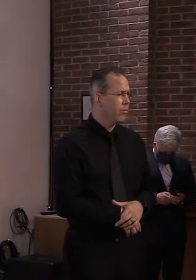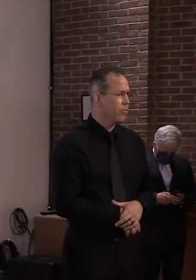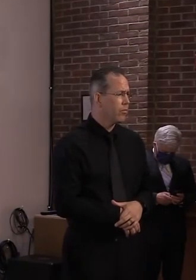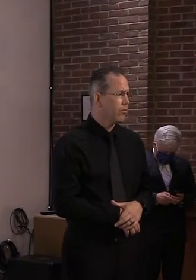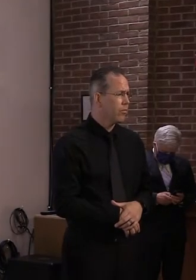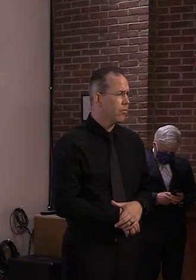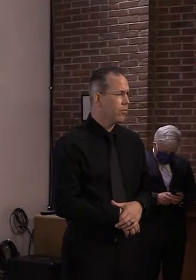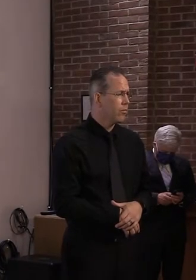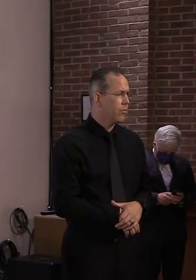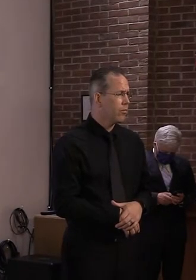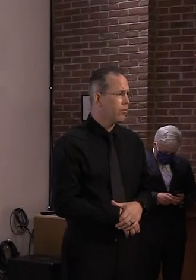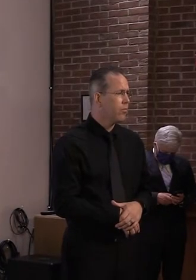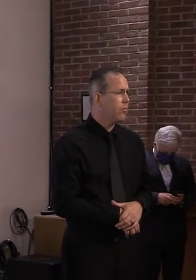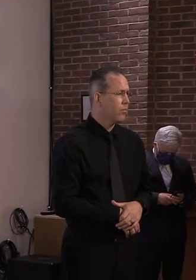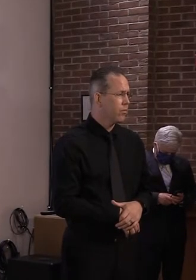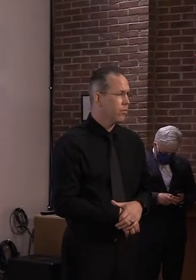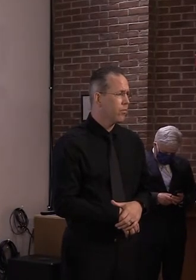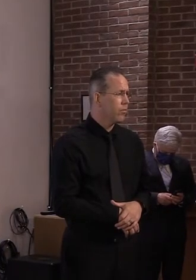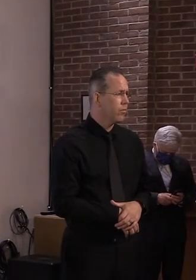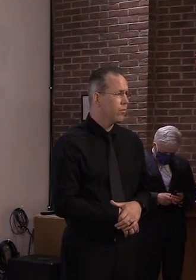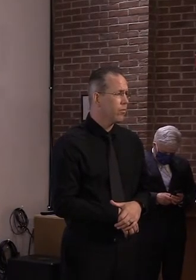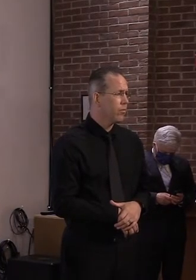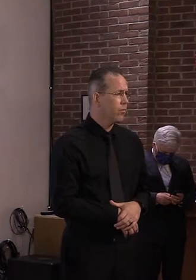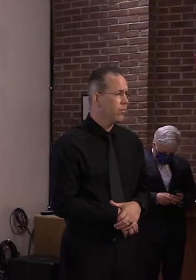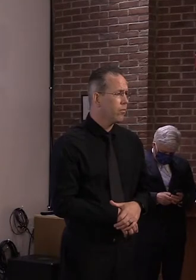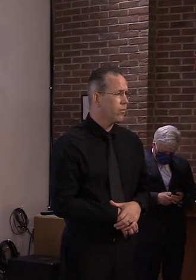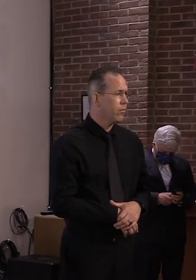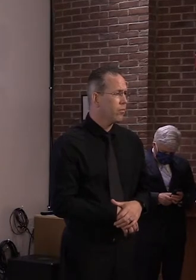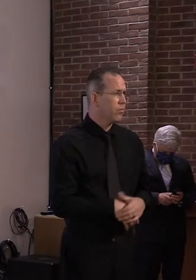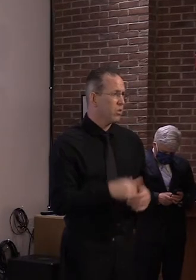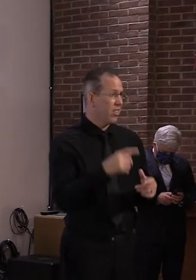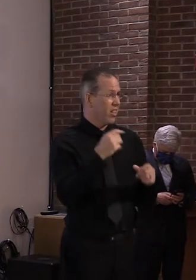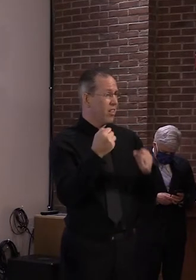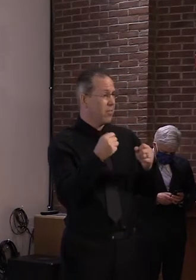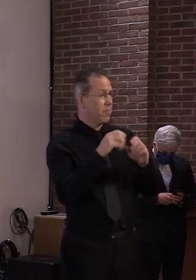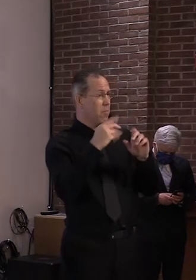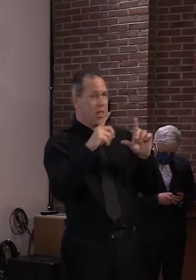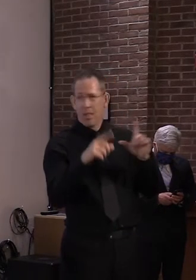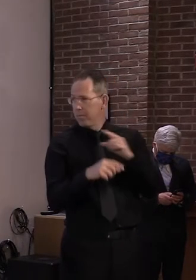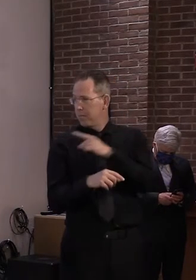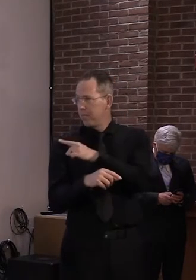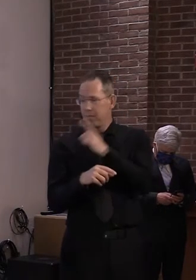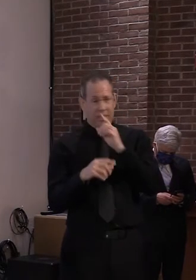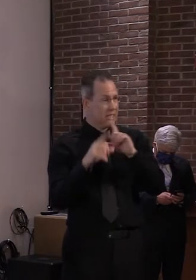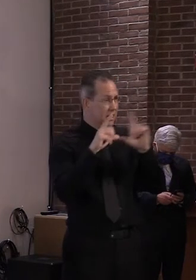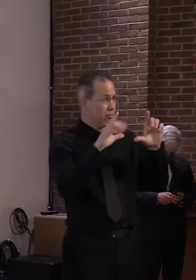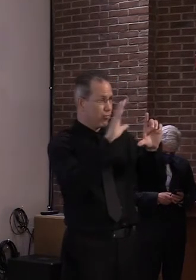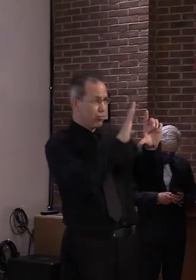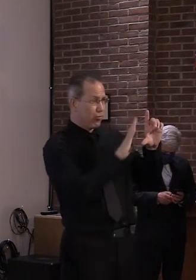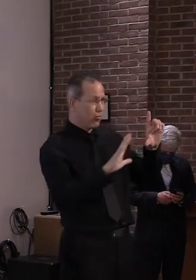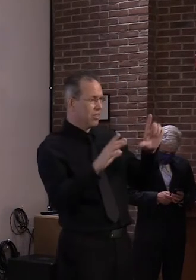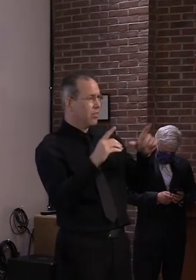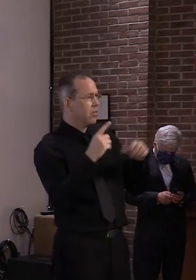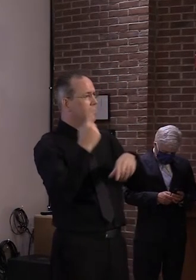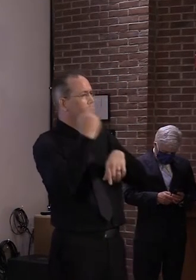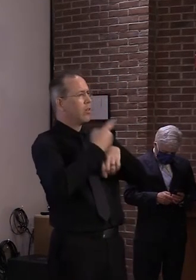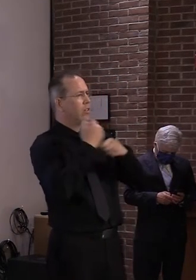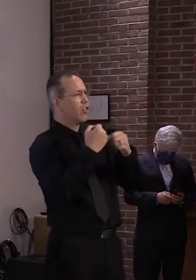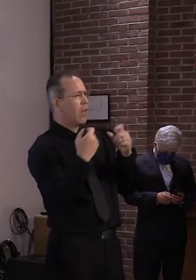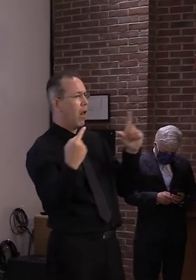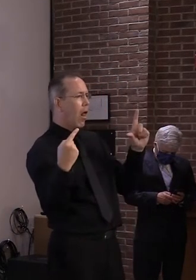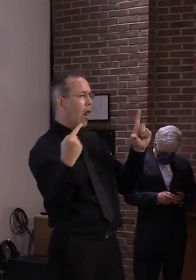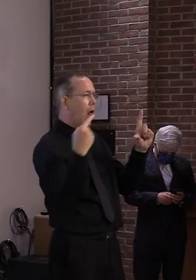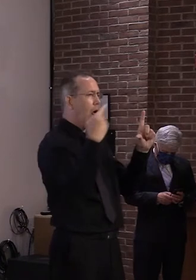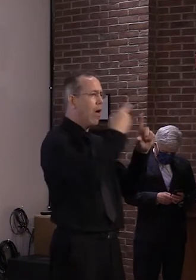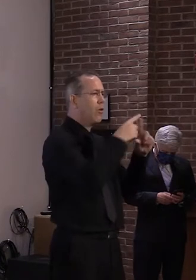Vermont. So I'm kind of wondering how that map is going to look this summer and what businesses should take note of if they are in the travel and hospitality industry.